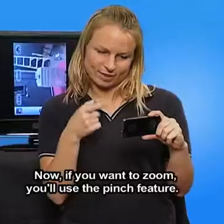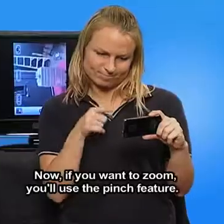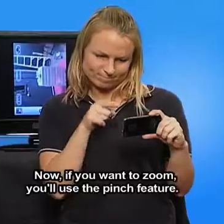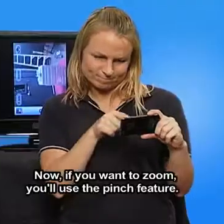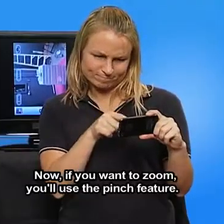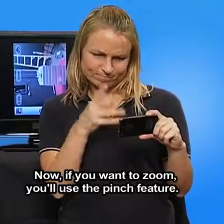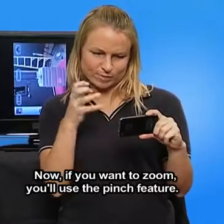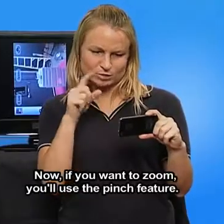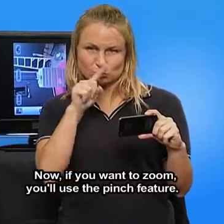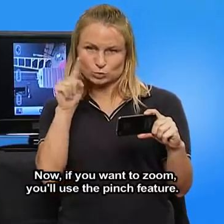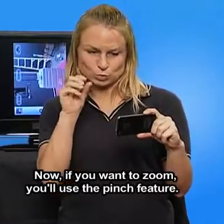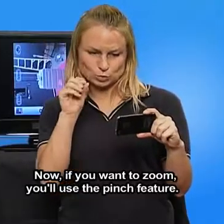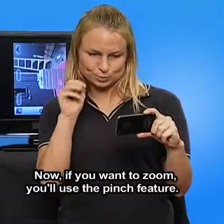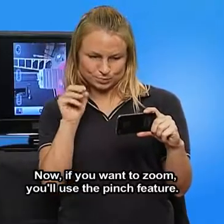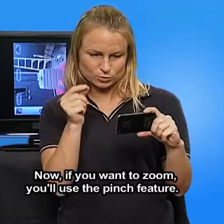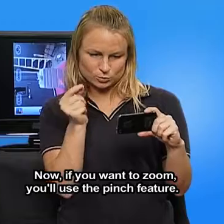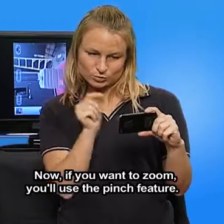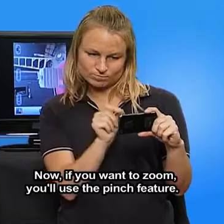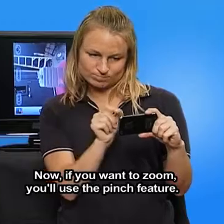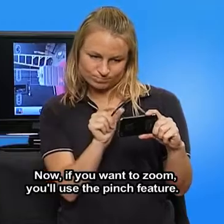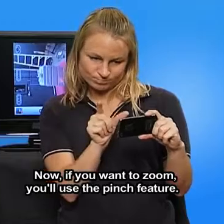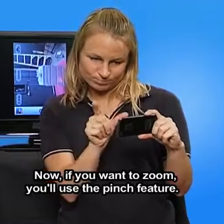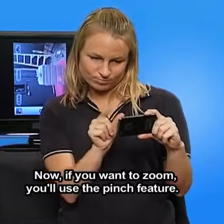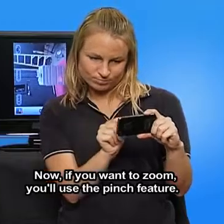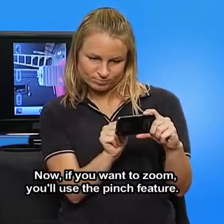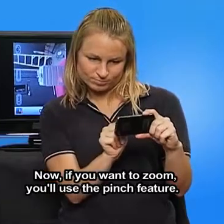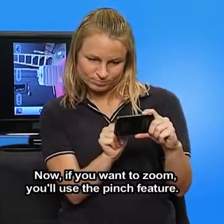Now, if you want to zoom, you'll use the pinch feature.